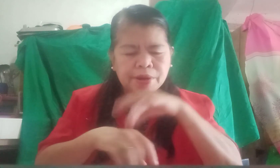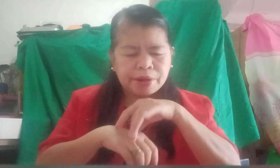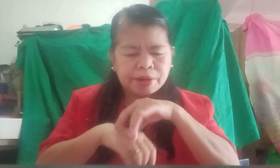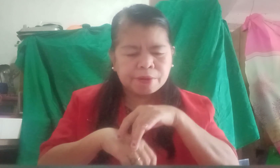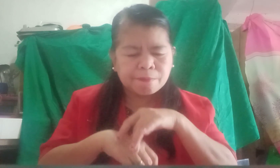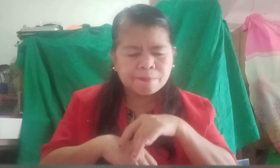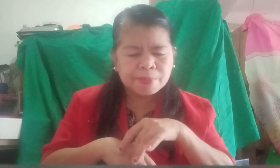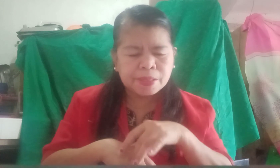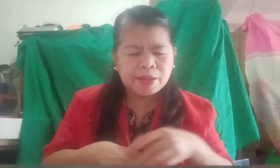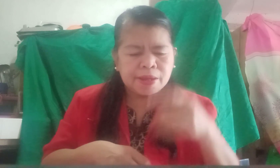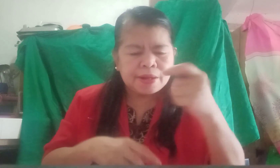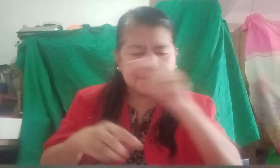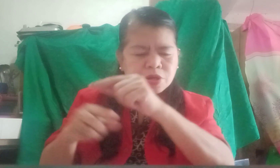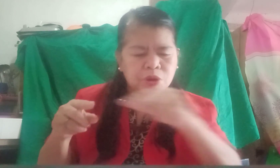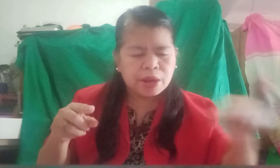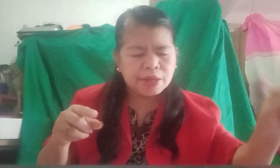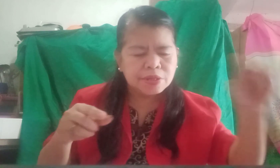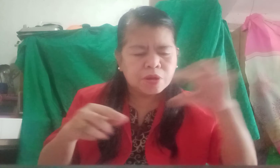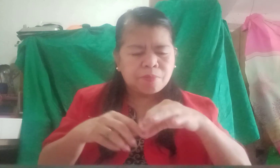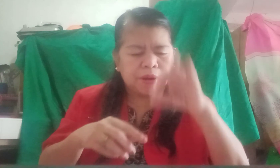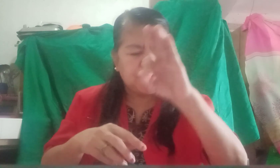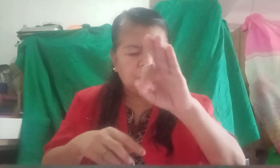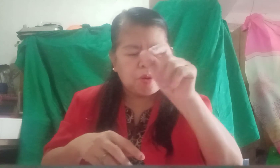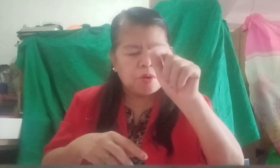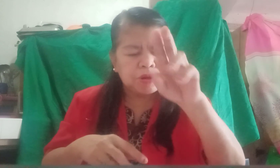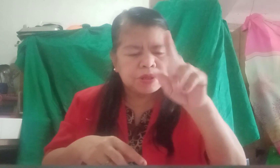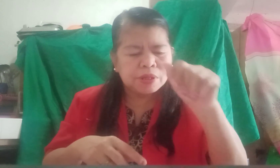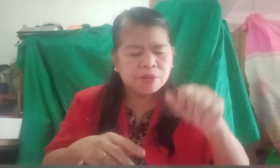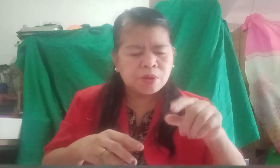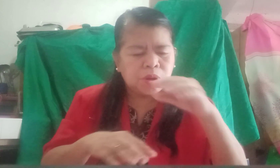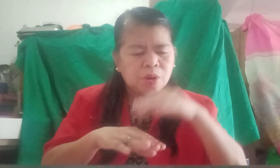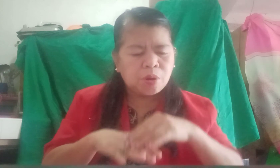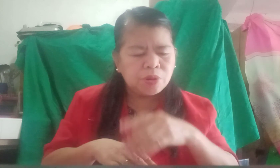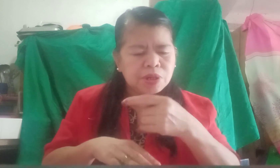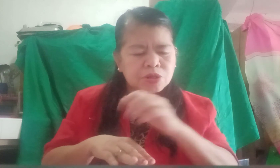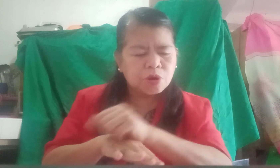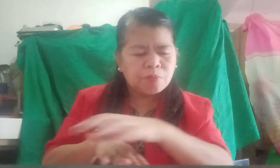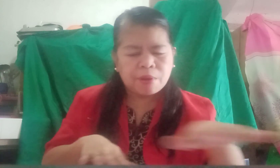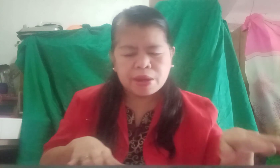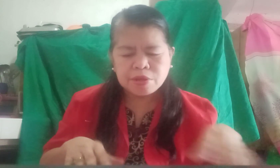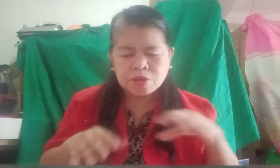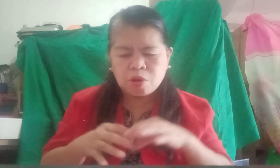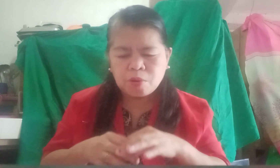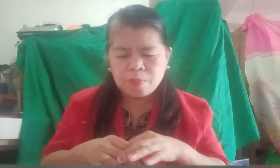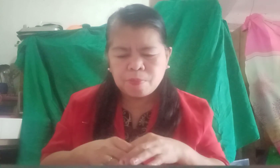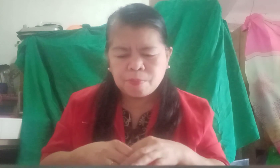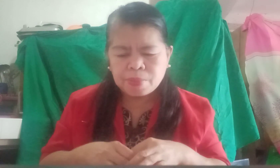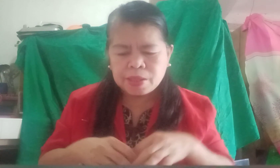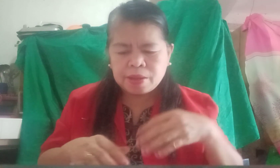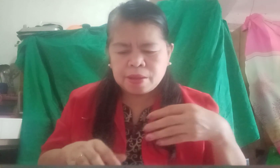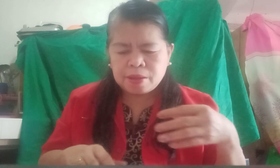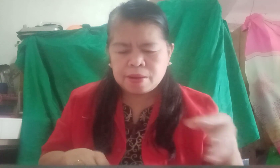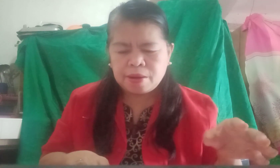earth. The trace of the fault on the surface of the